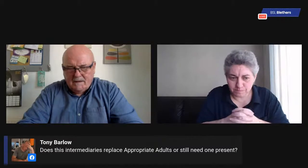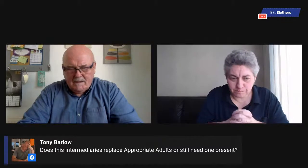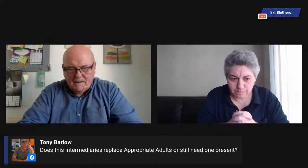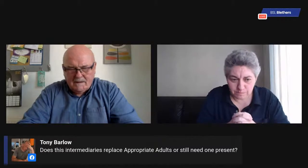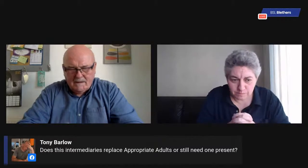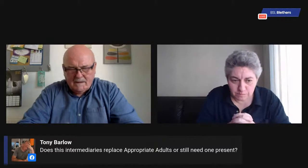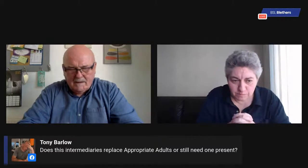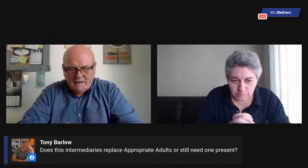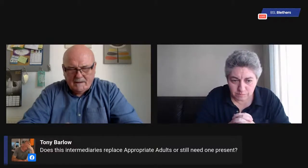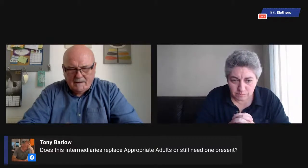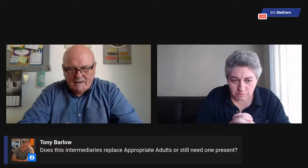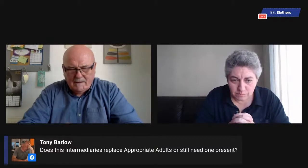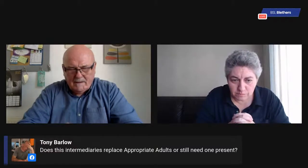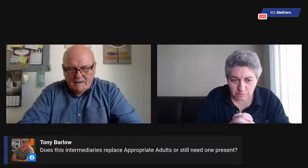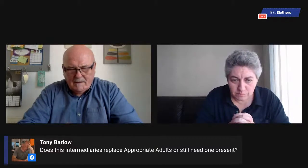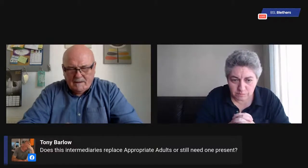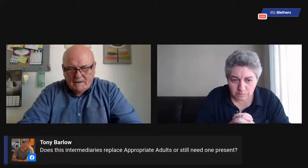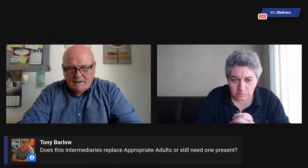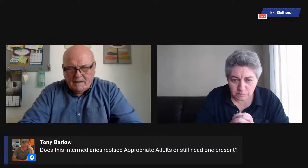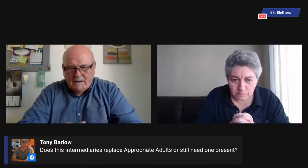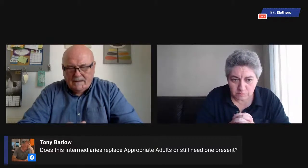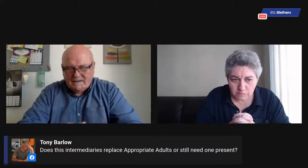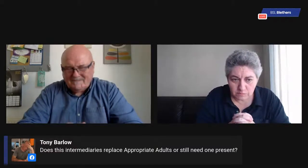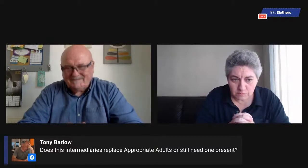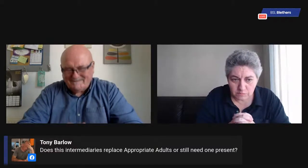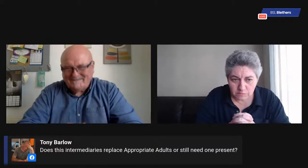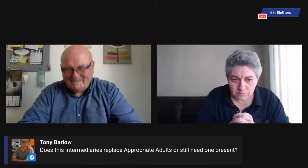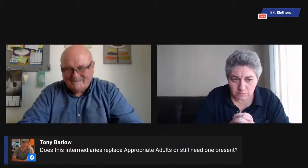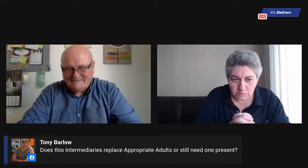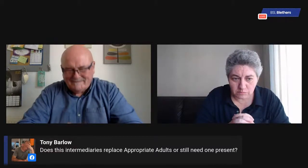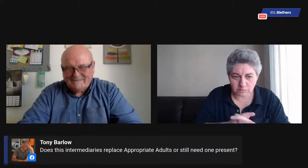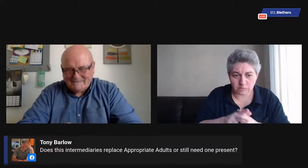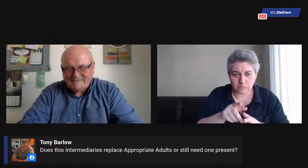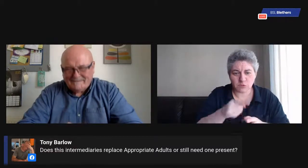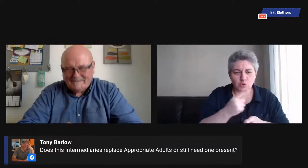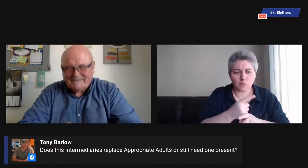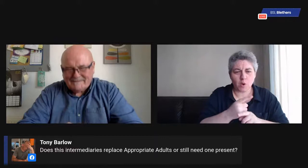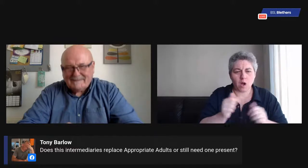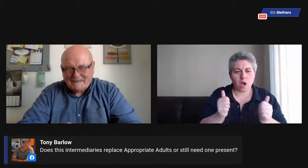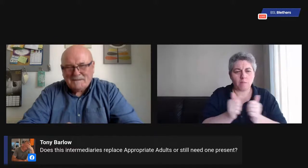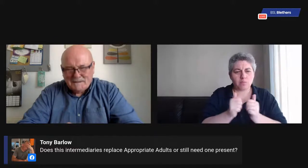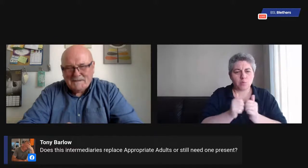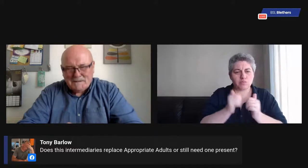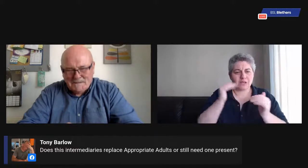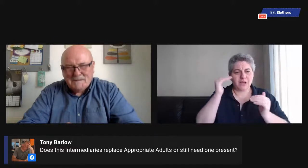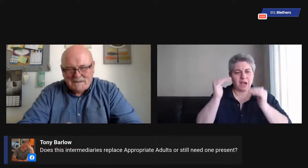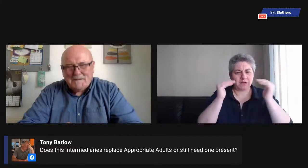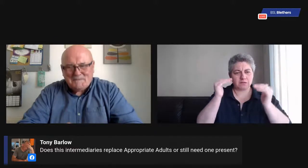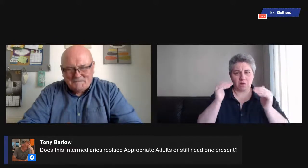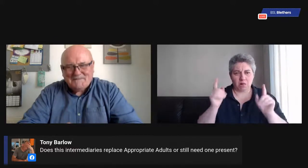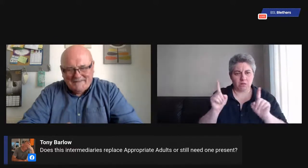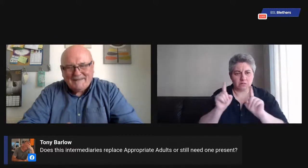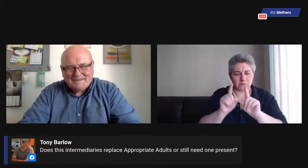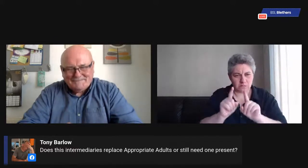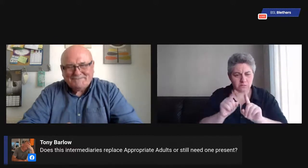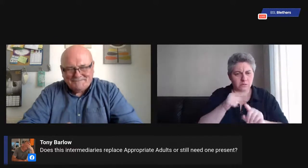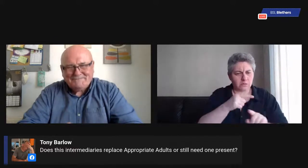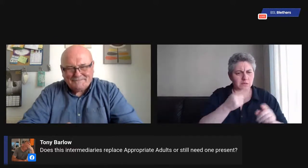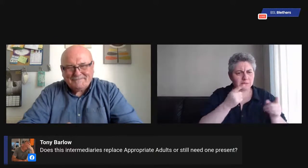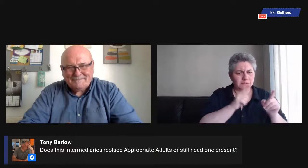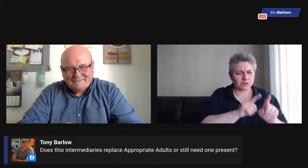there's a question from Tony Barlow, and there's a question that's popped up on your screen. So, does